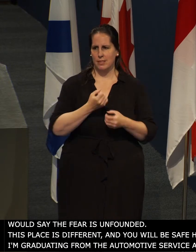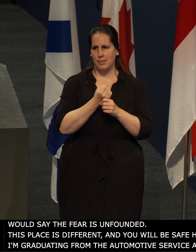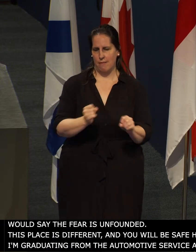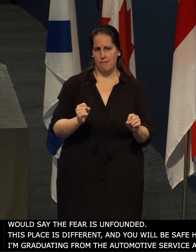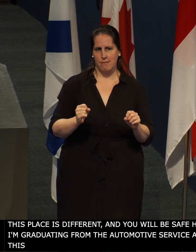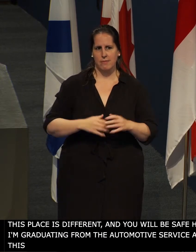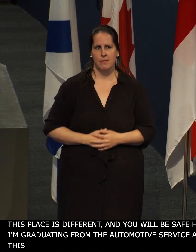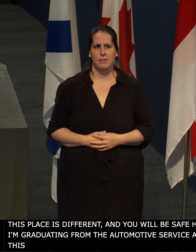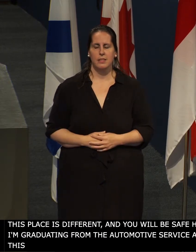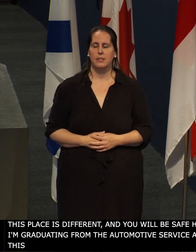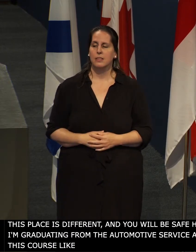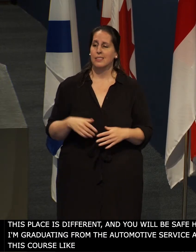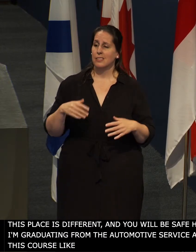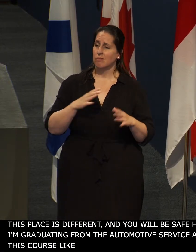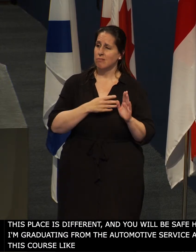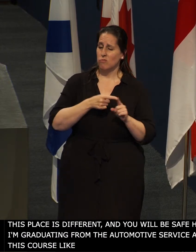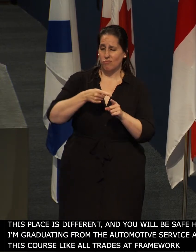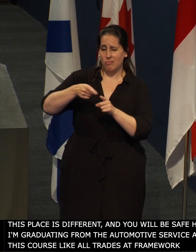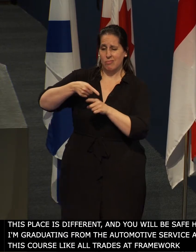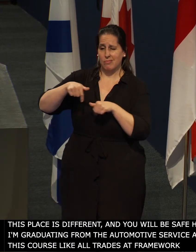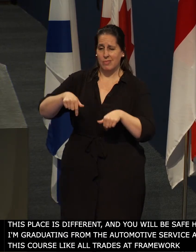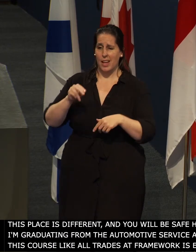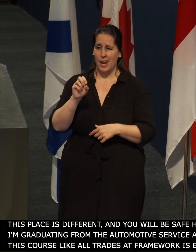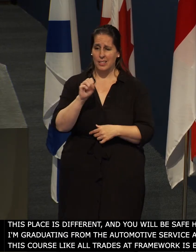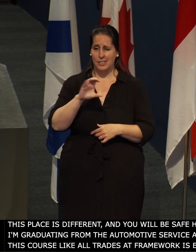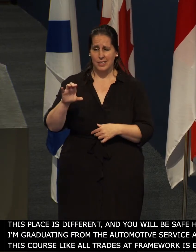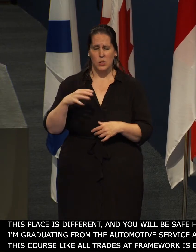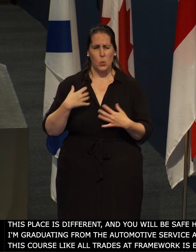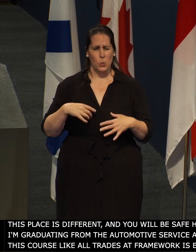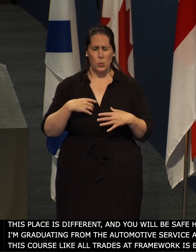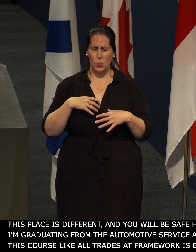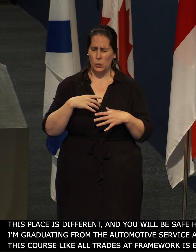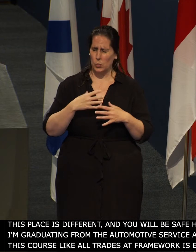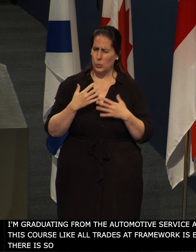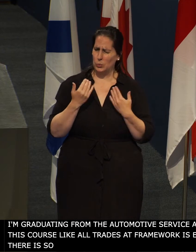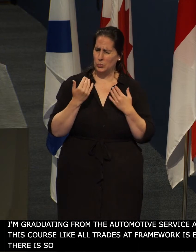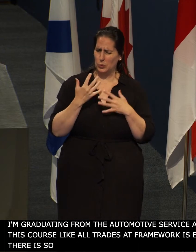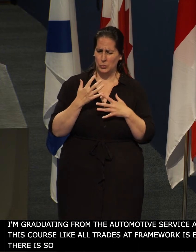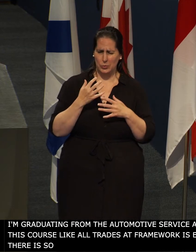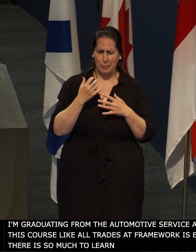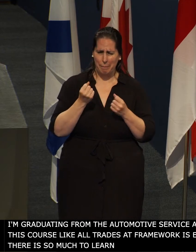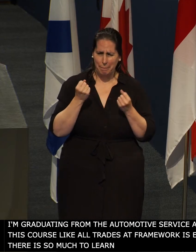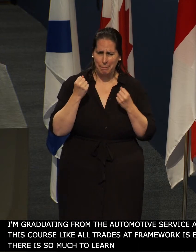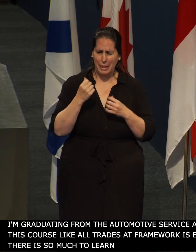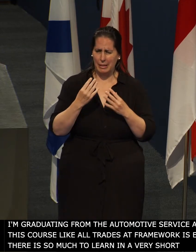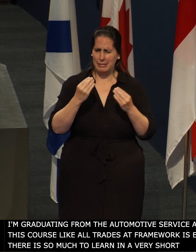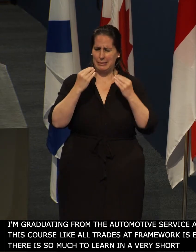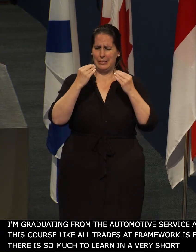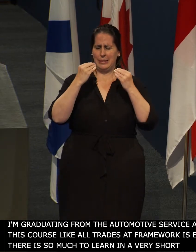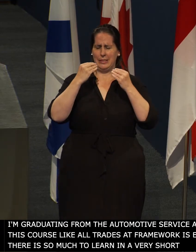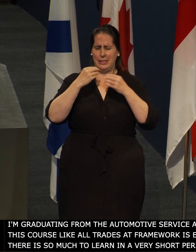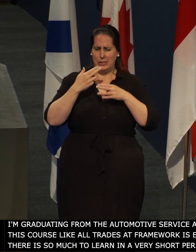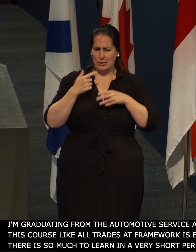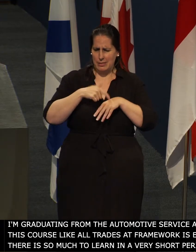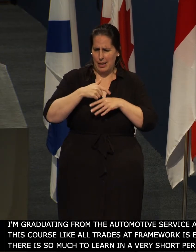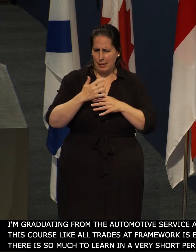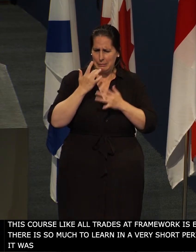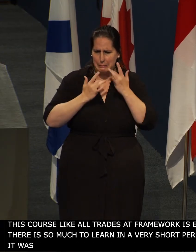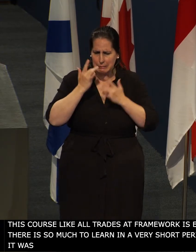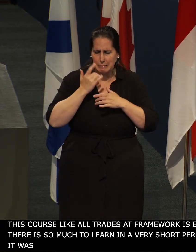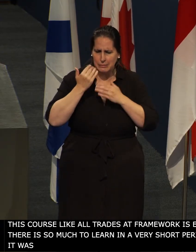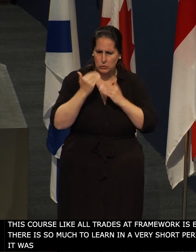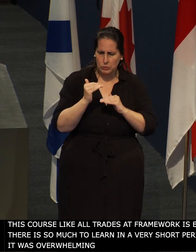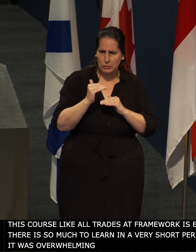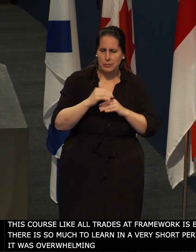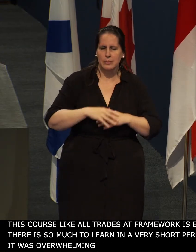exceptionally fast-paced. There's so much to learn in a very short period of time. It was overwhelming, but once I started to keep up with the pace,